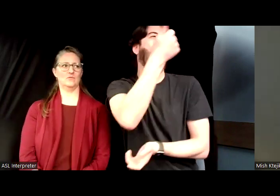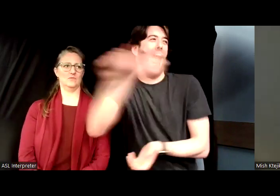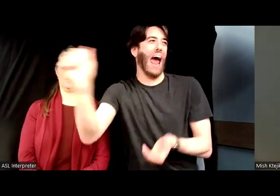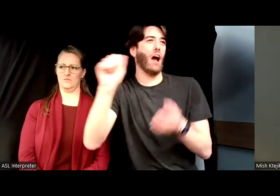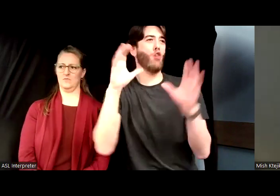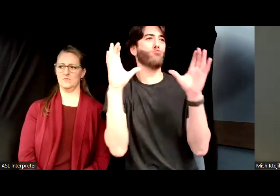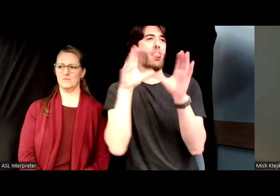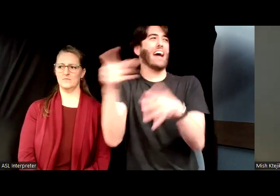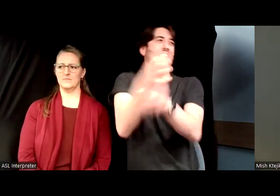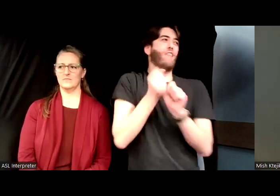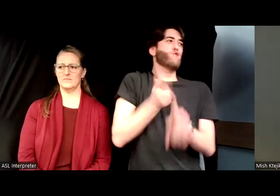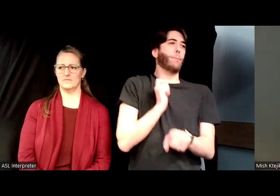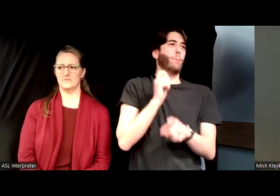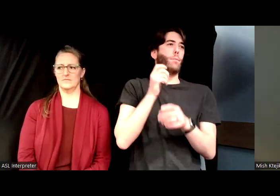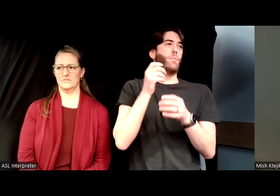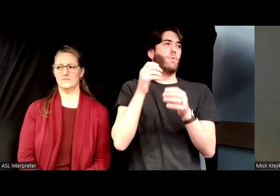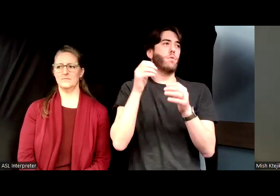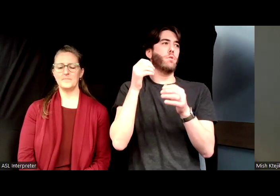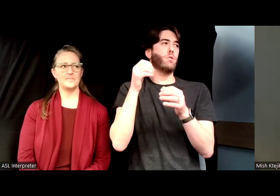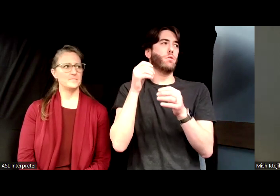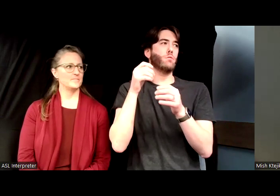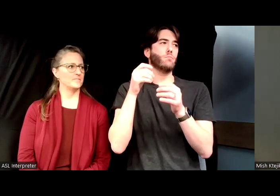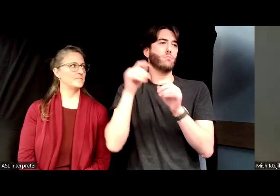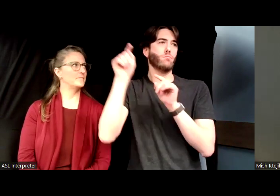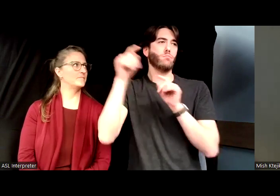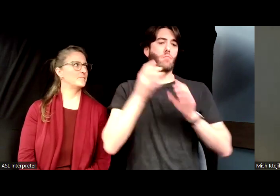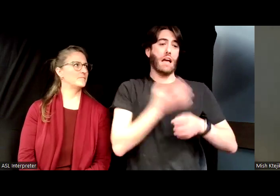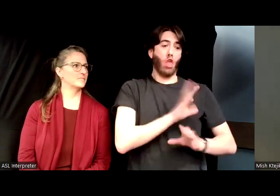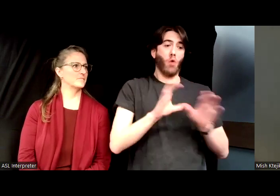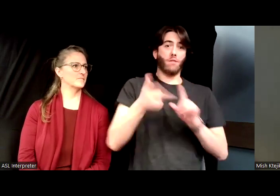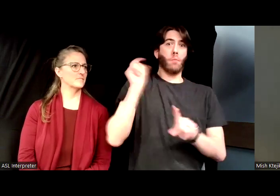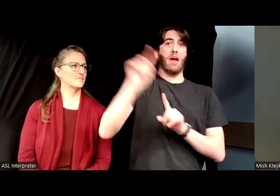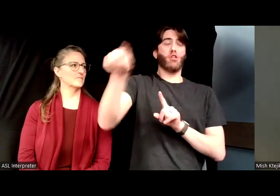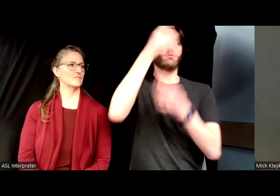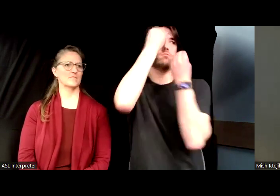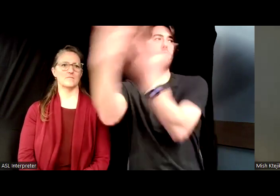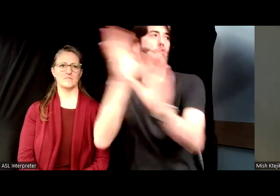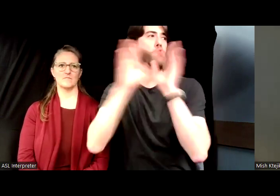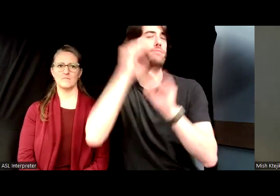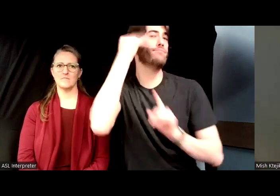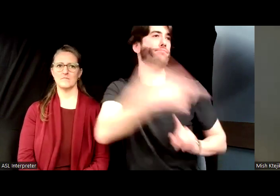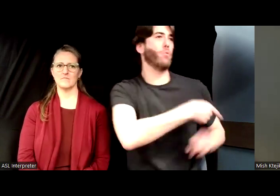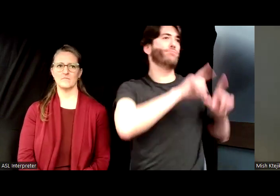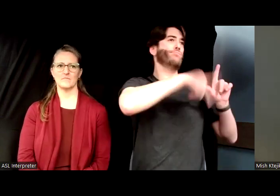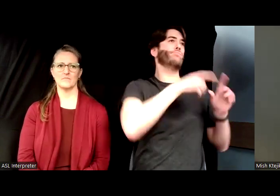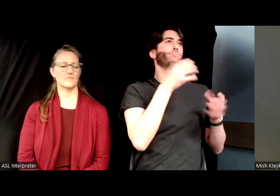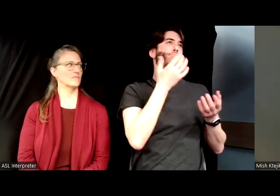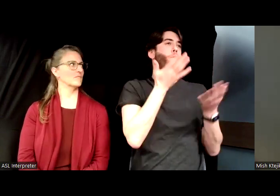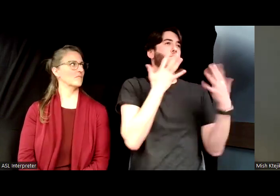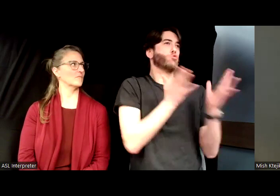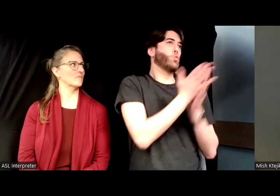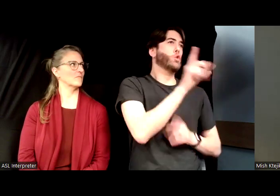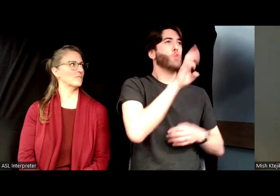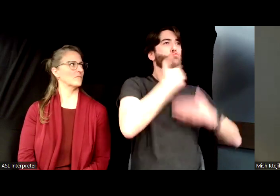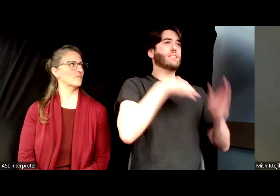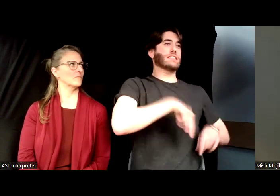Not just RID or any other certification that they have from wherever it is that they get their certification. Somehow there has to